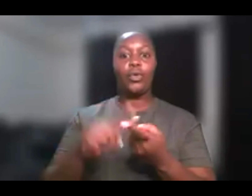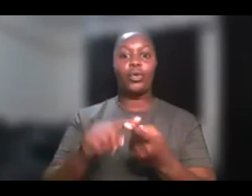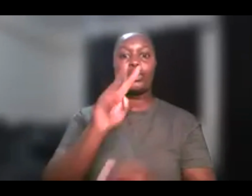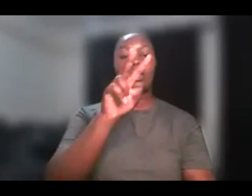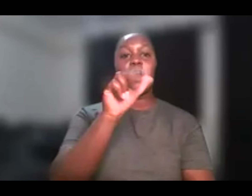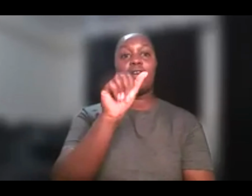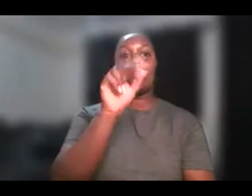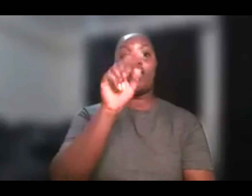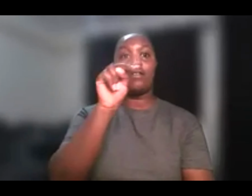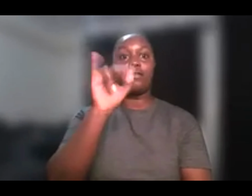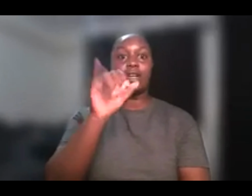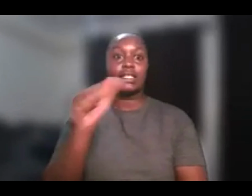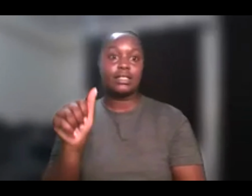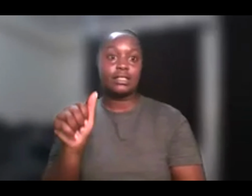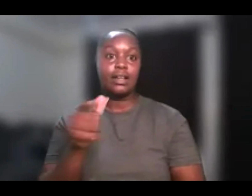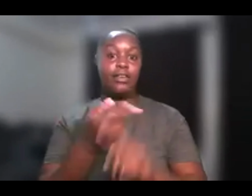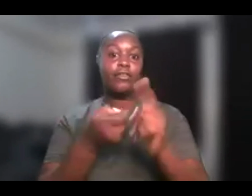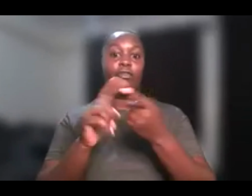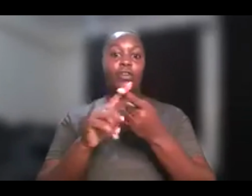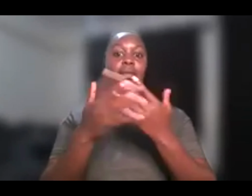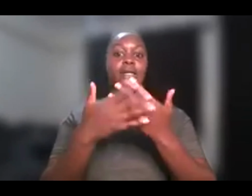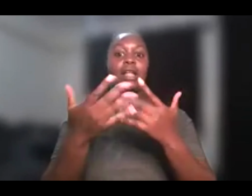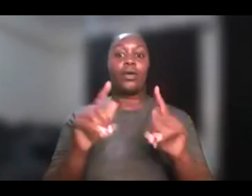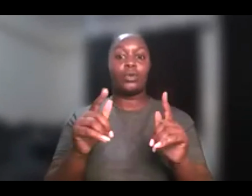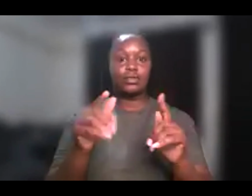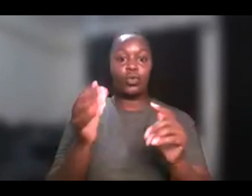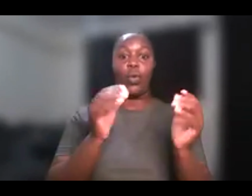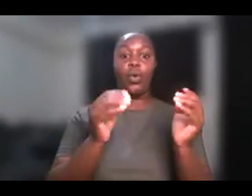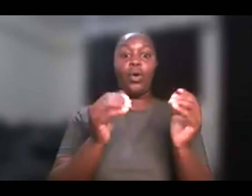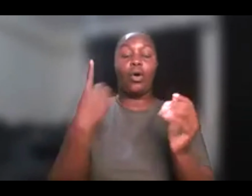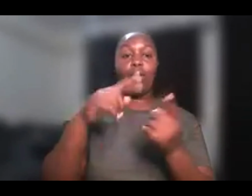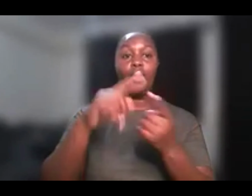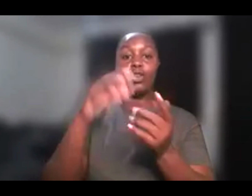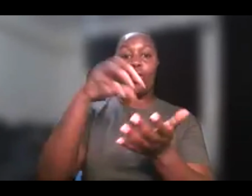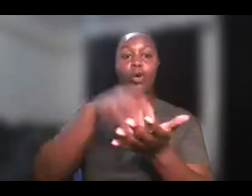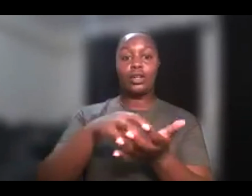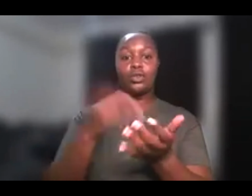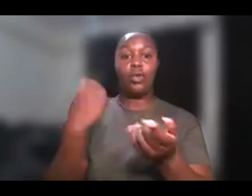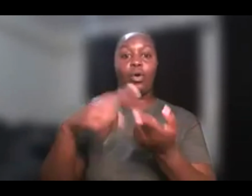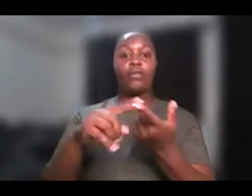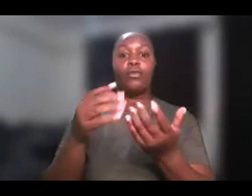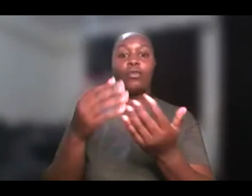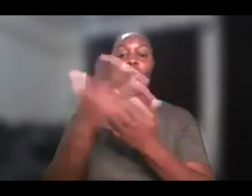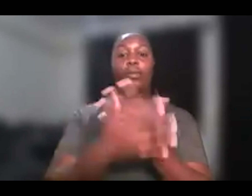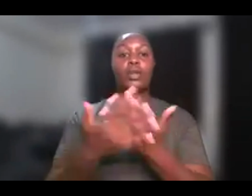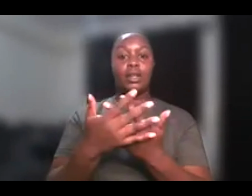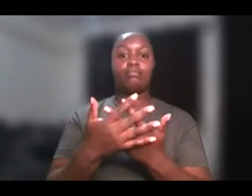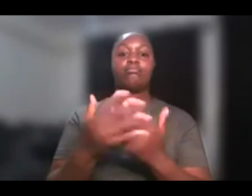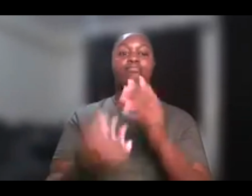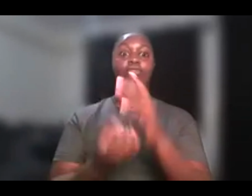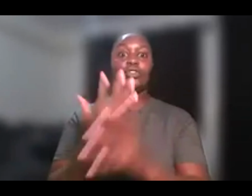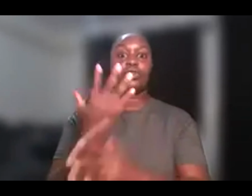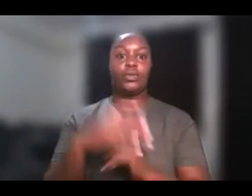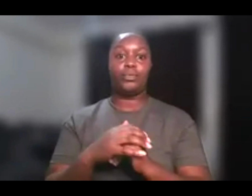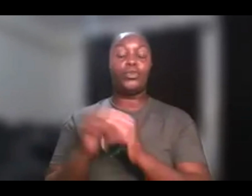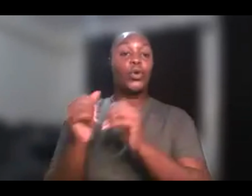on gesture and sign language recognition and computer vision. Together, we're working to solve this big problem.